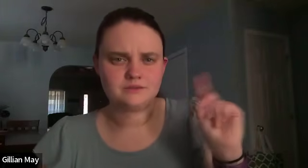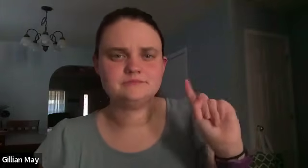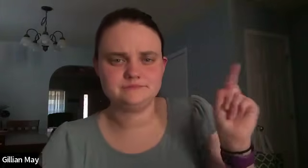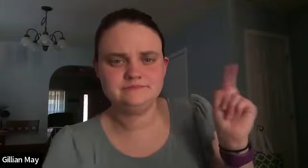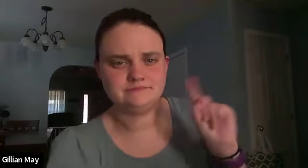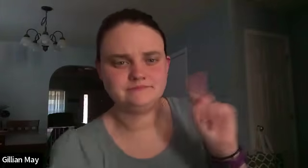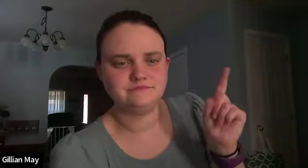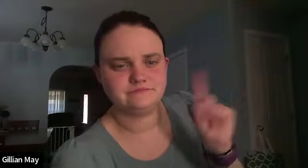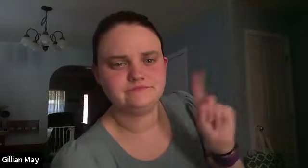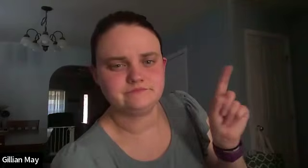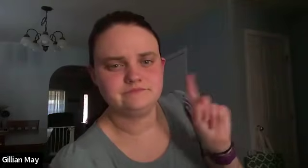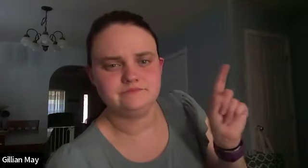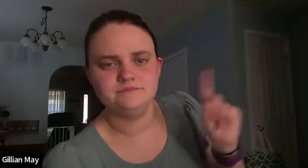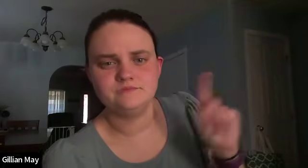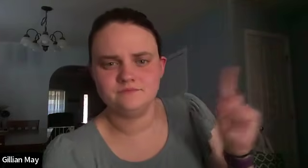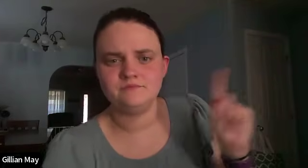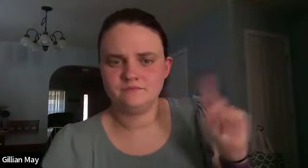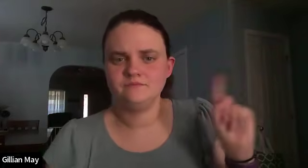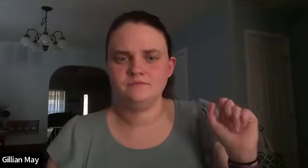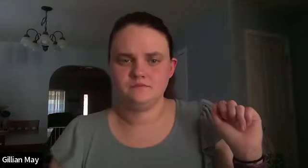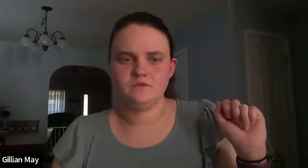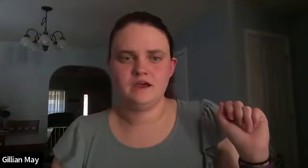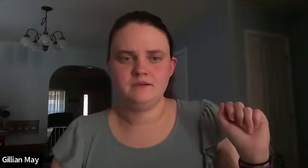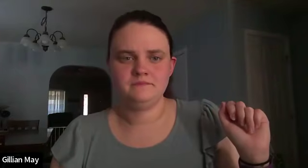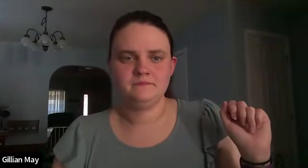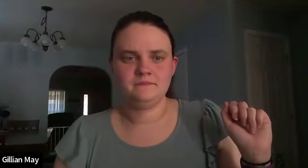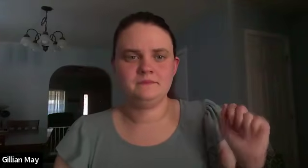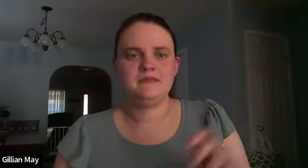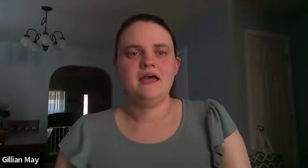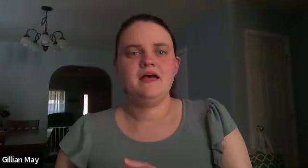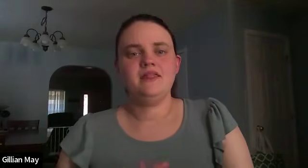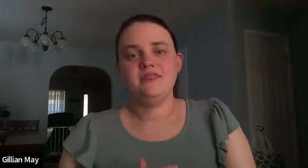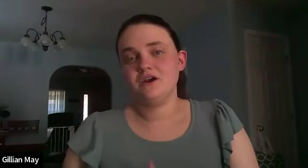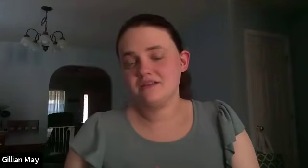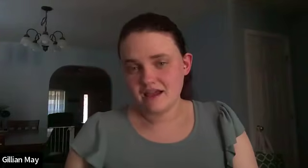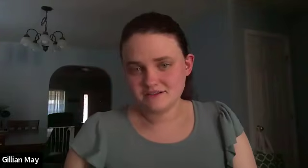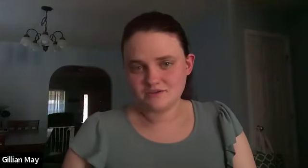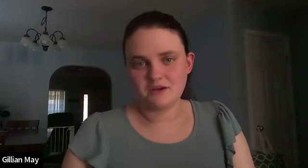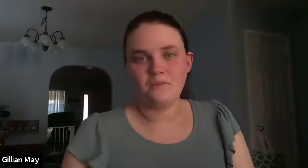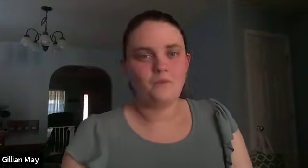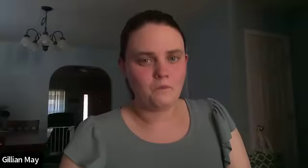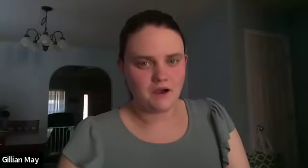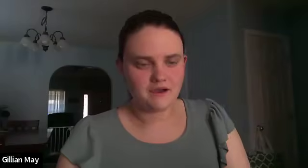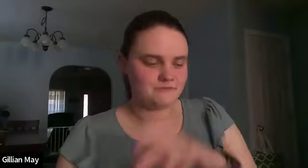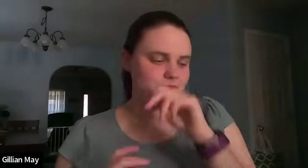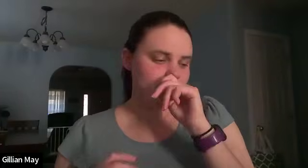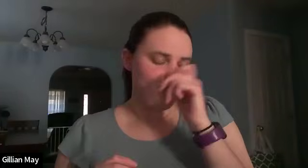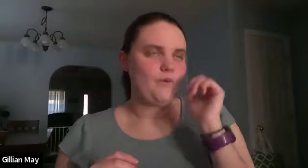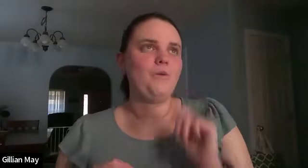where. Okay. Then our last one, why.